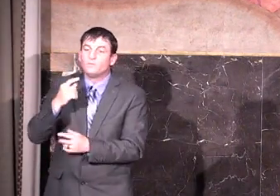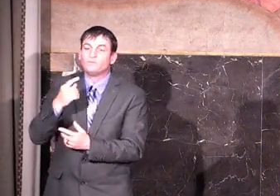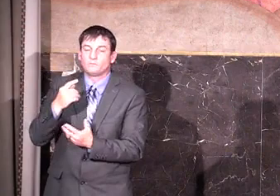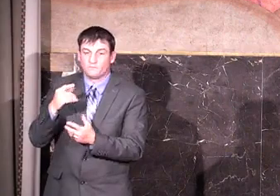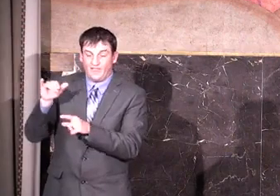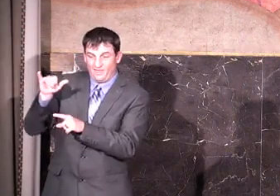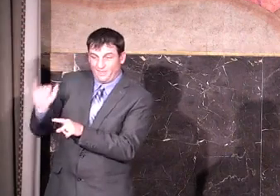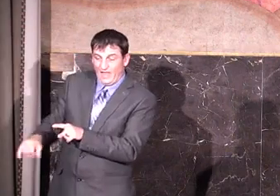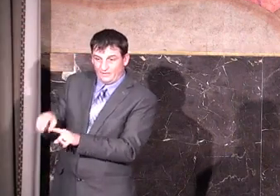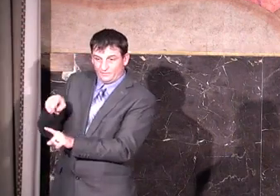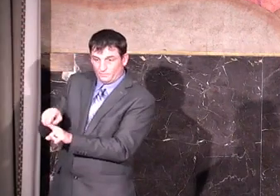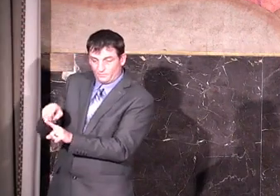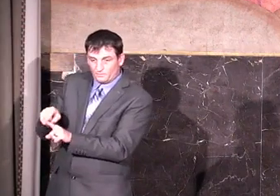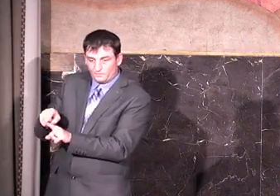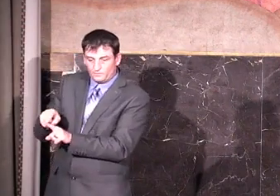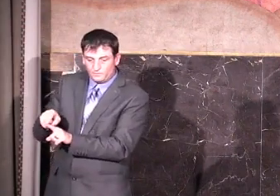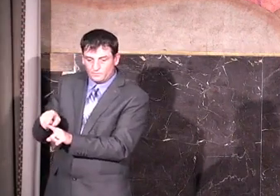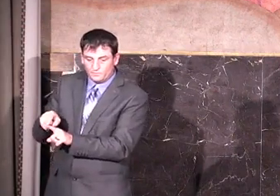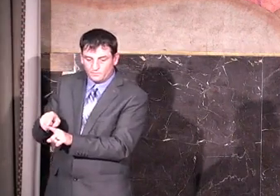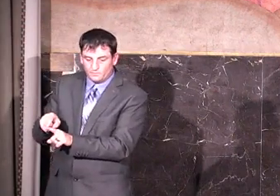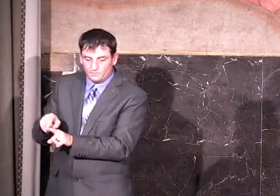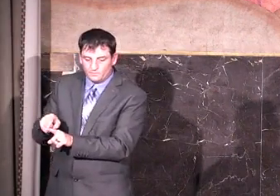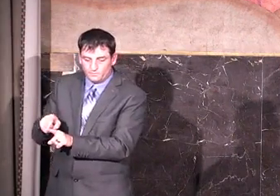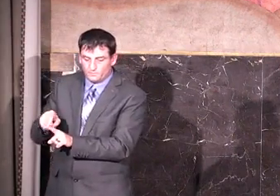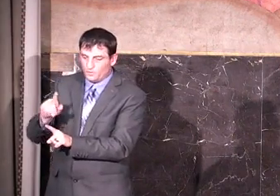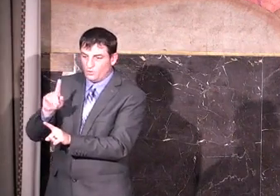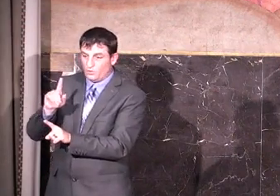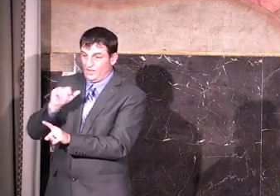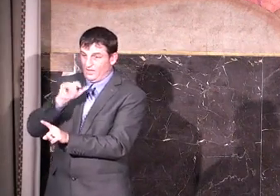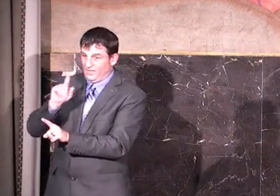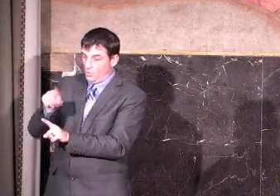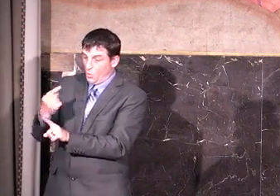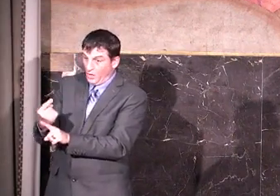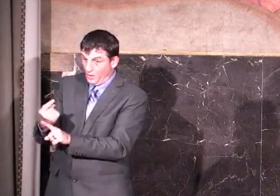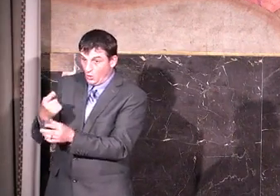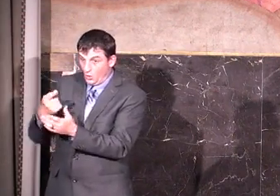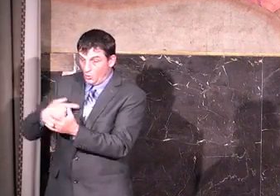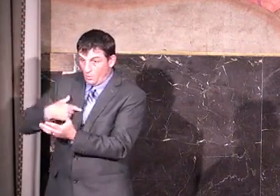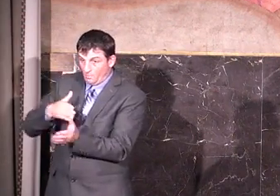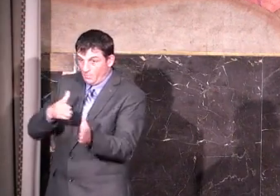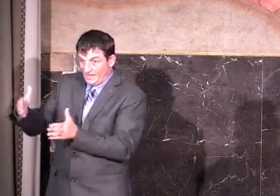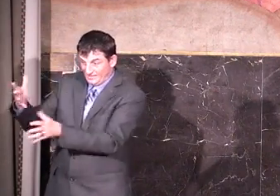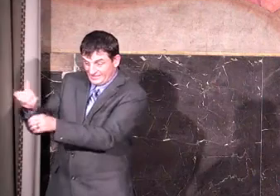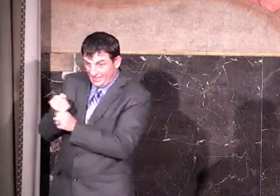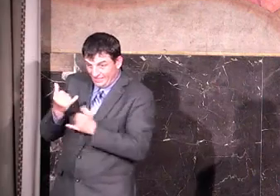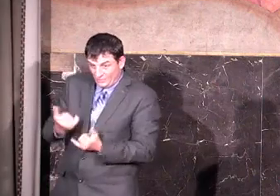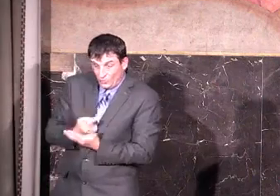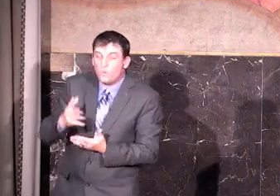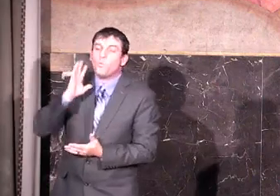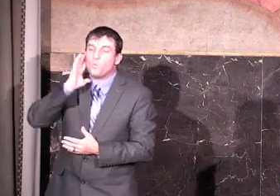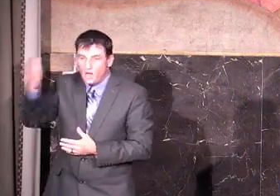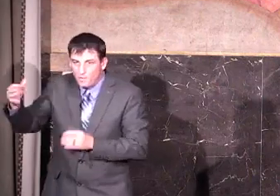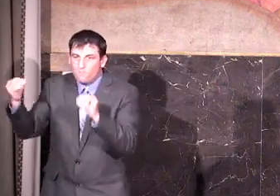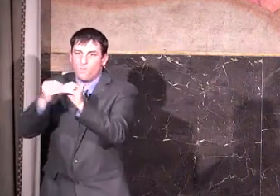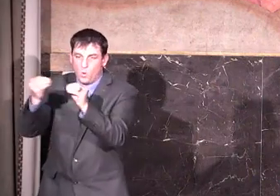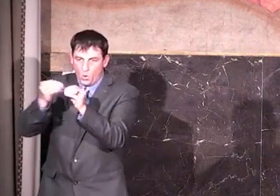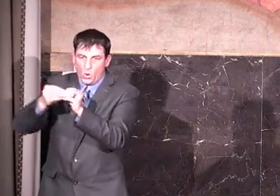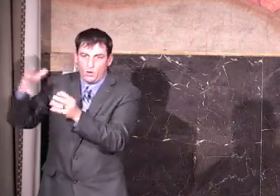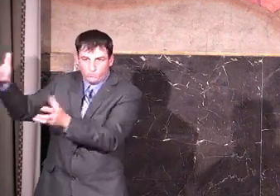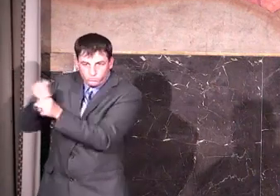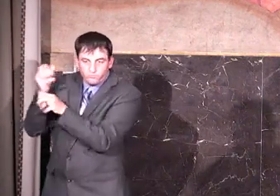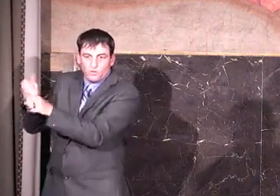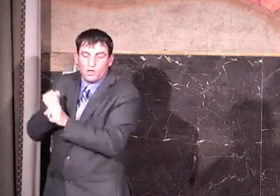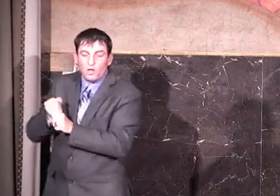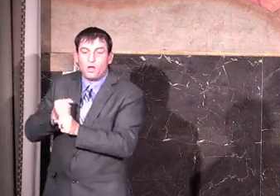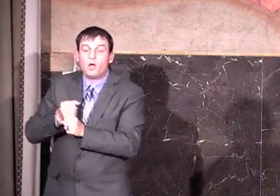that's not what, obviously, everything that we expect to get this week, much less this month. But it is a very good sign. We were told that in the